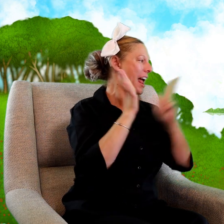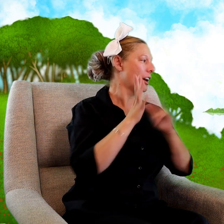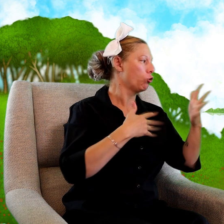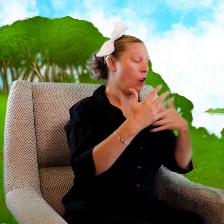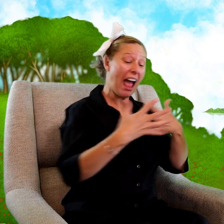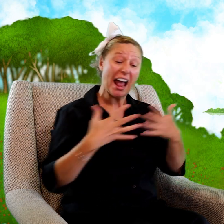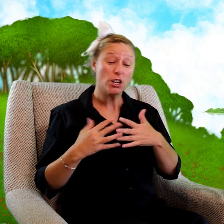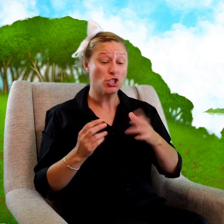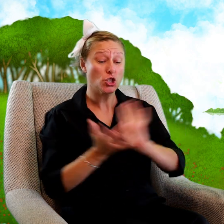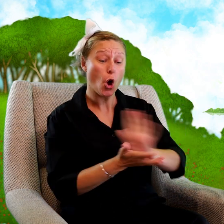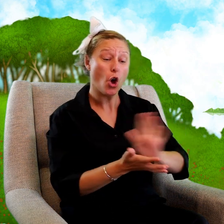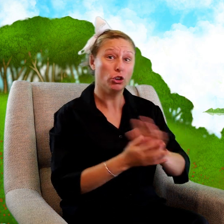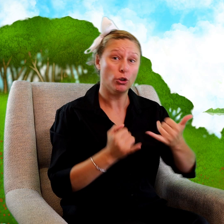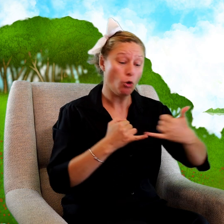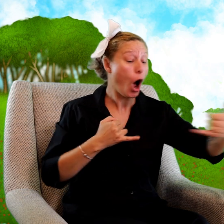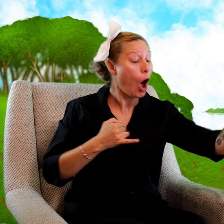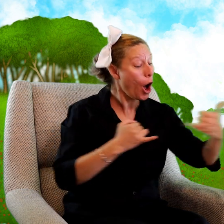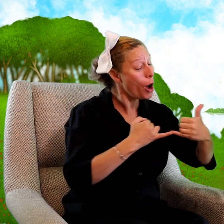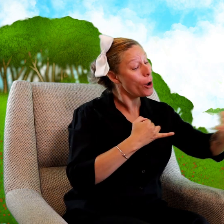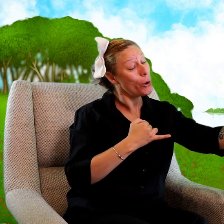Ben arranged dirt into rows.